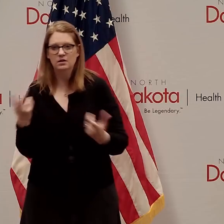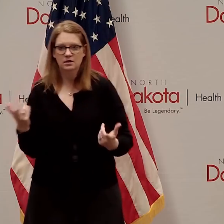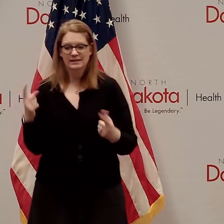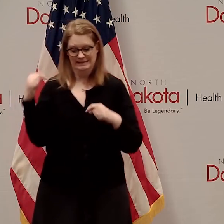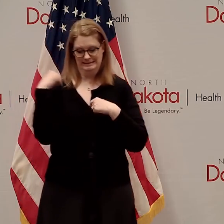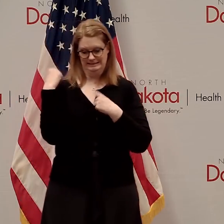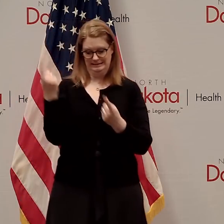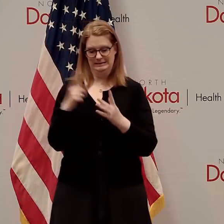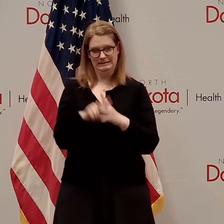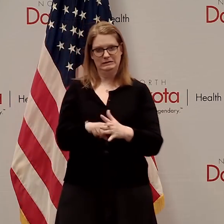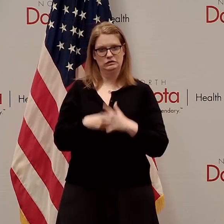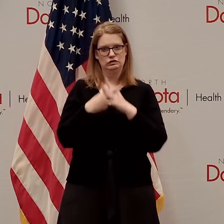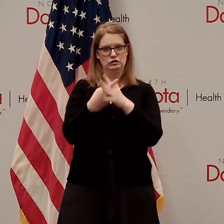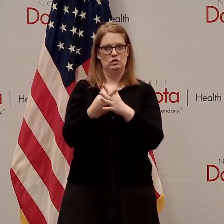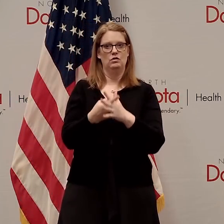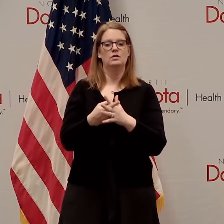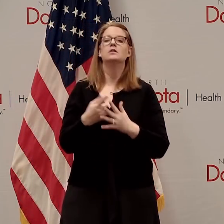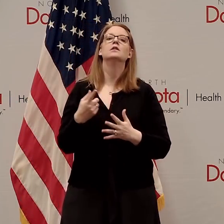crisis began, we've issued